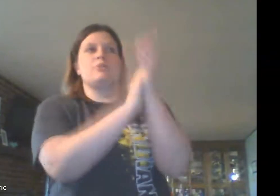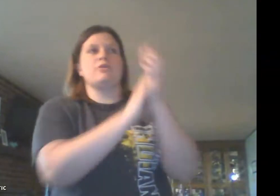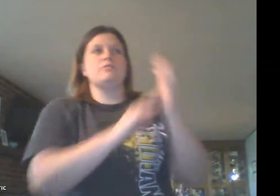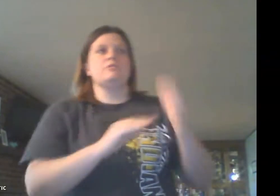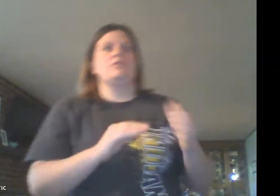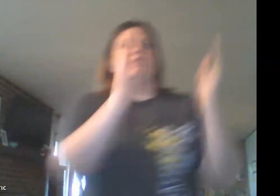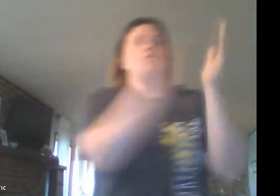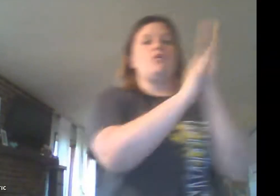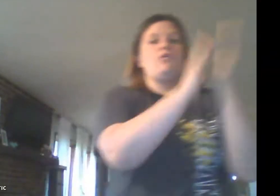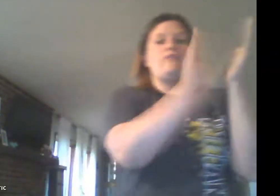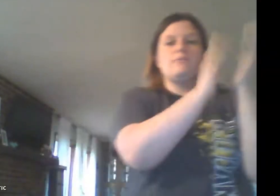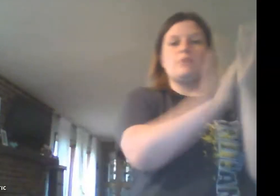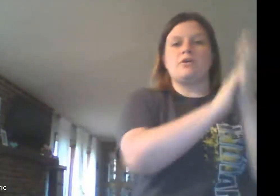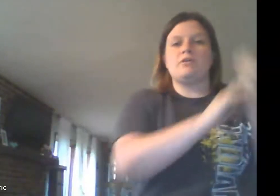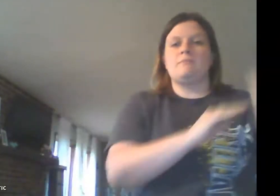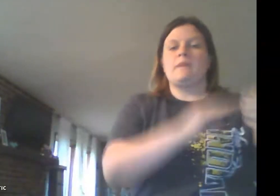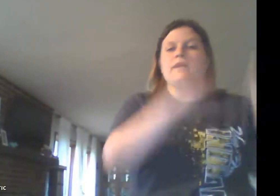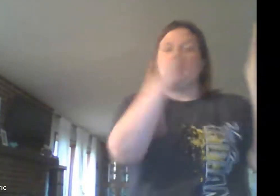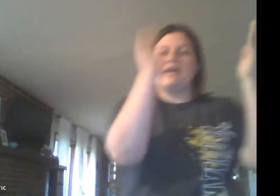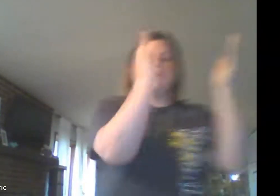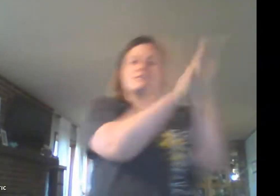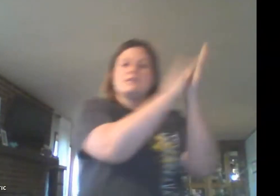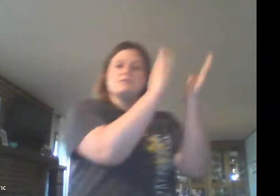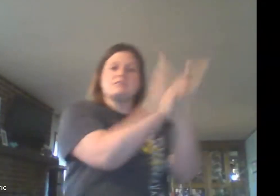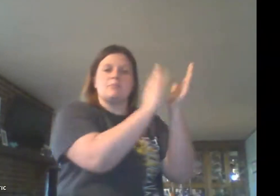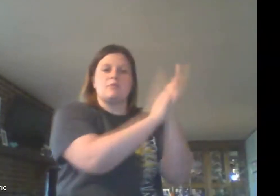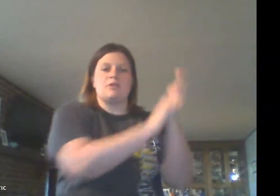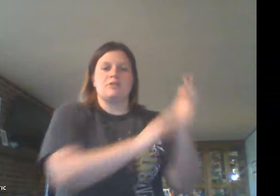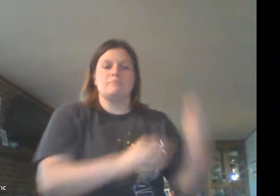October, November, and December.